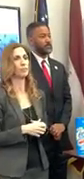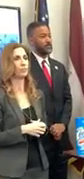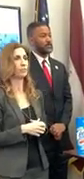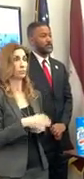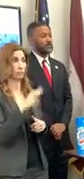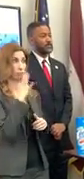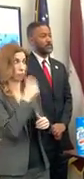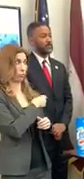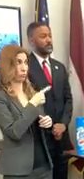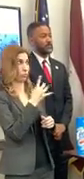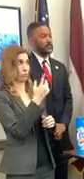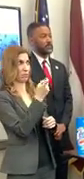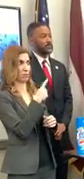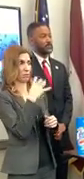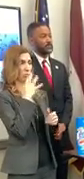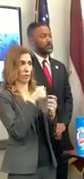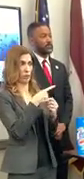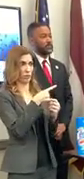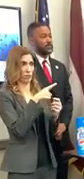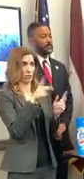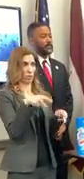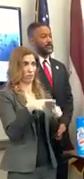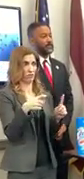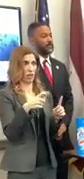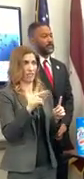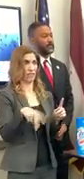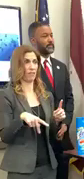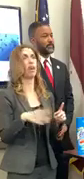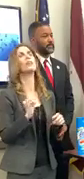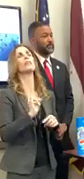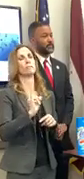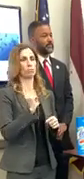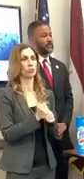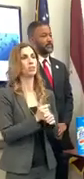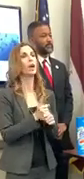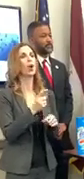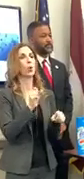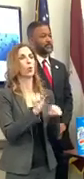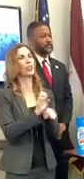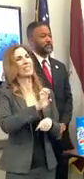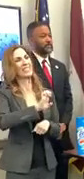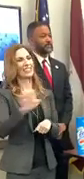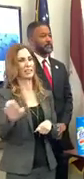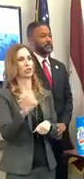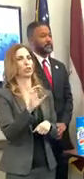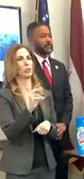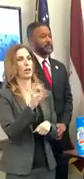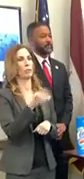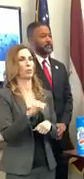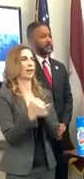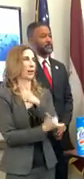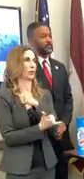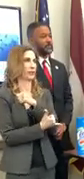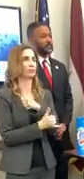Are you talking about the patient or the individual from Philadelphia? Here, yeah. Yeah, they work in the eastern part of Montgomery County.